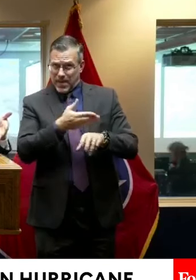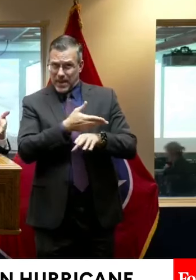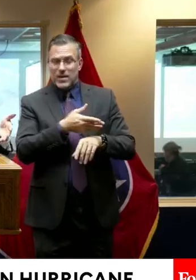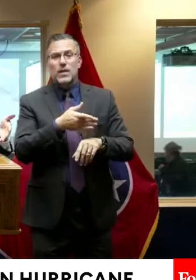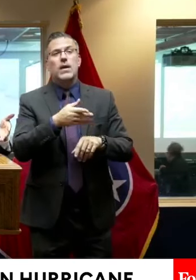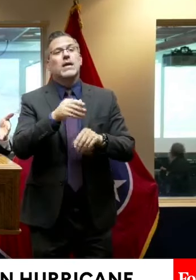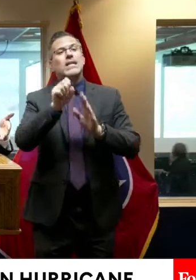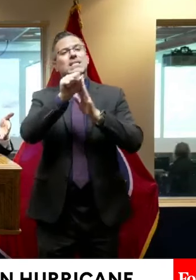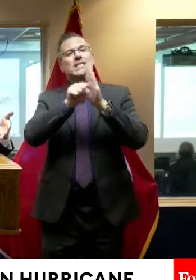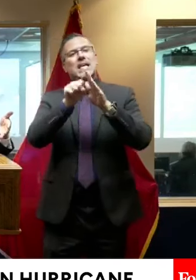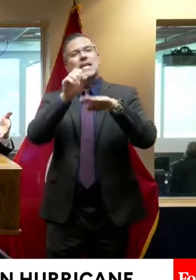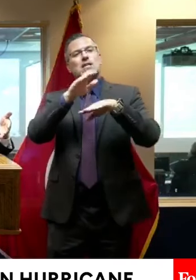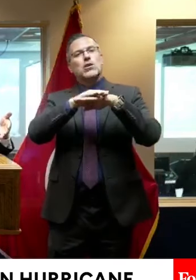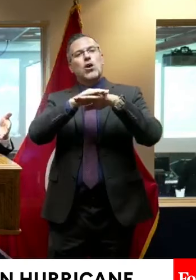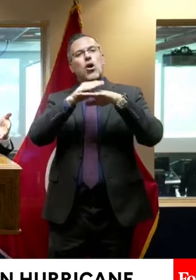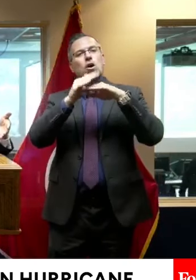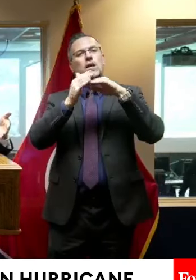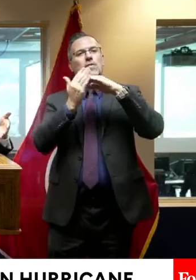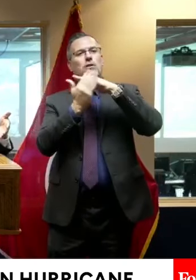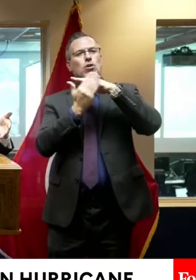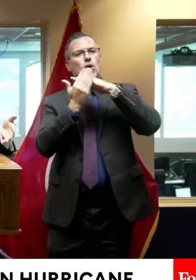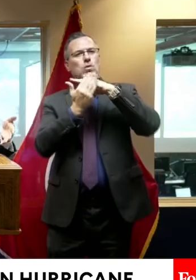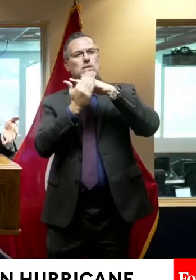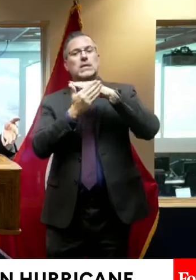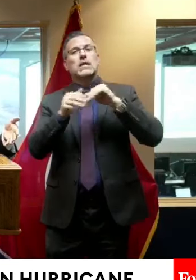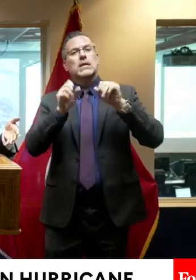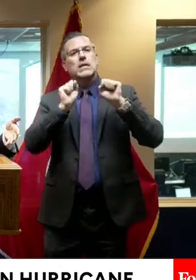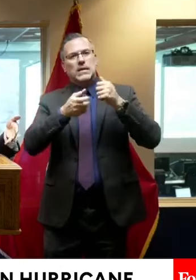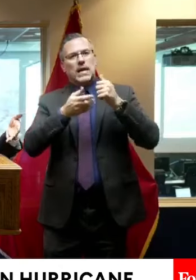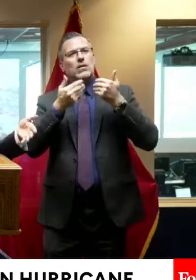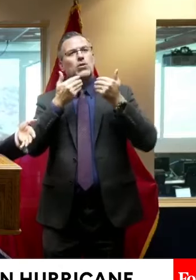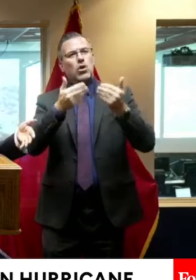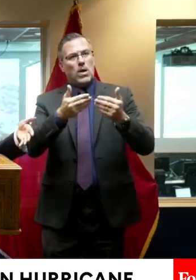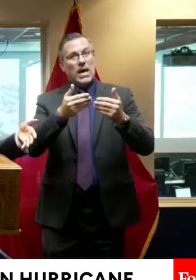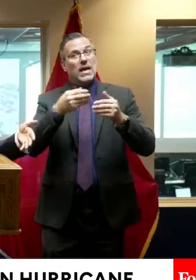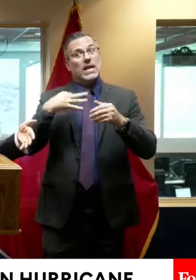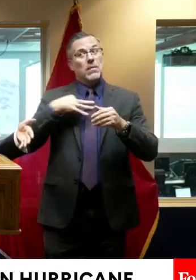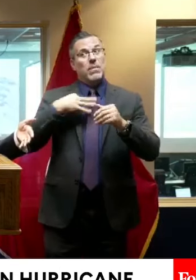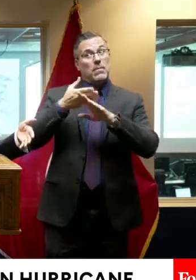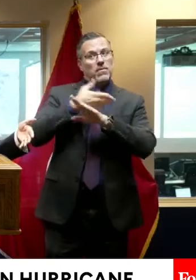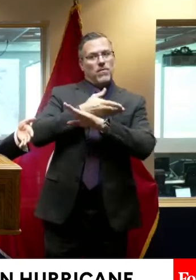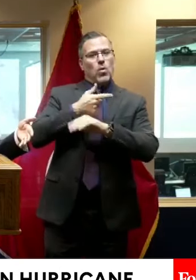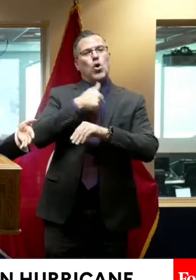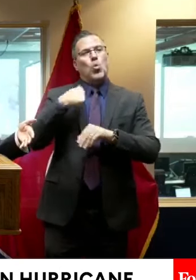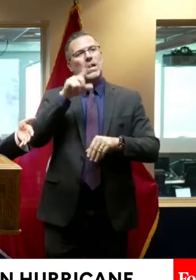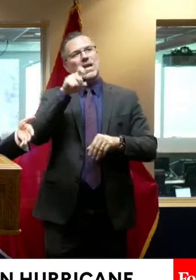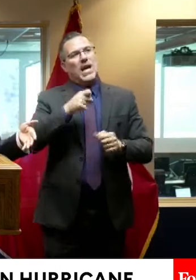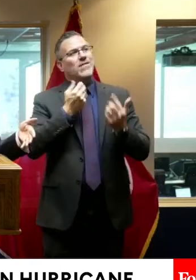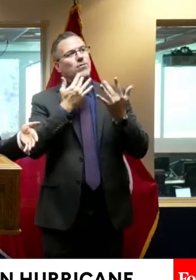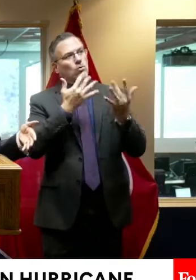preliminarily request a disaster declaration. We wait until the